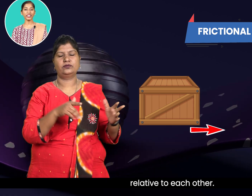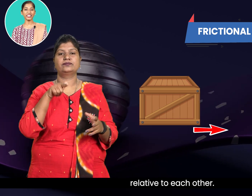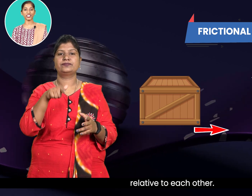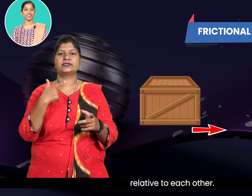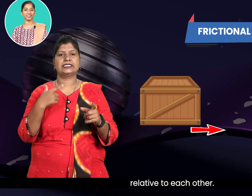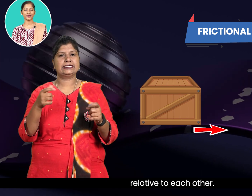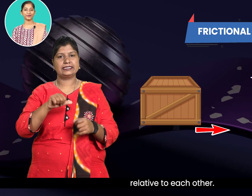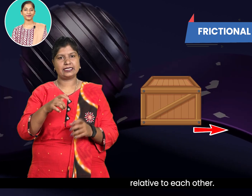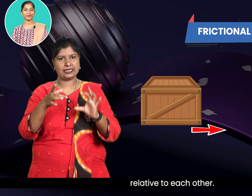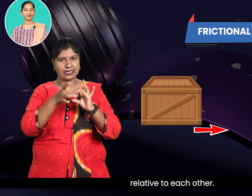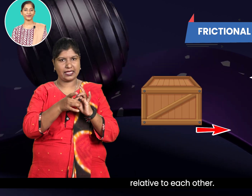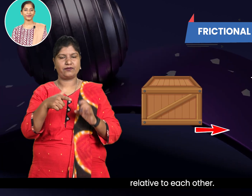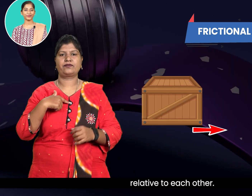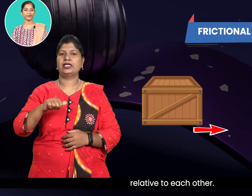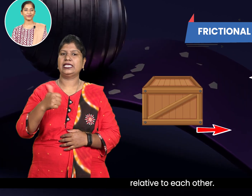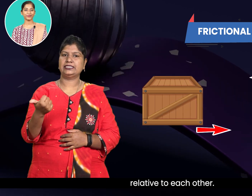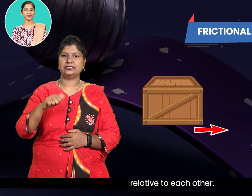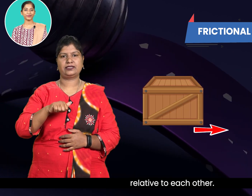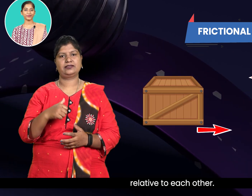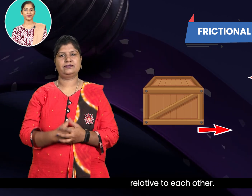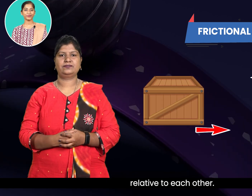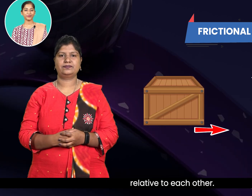relative to each other.